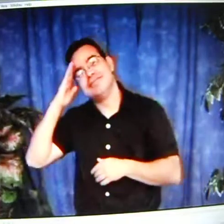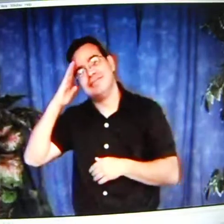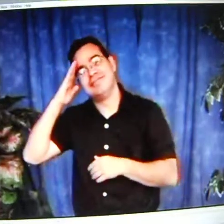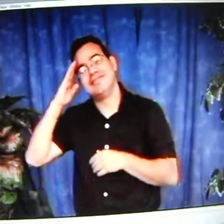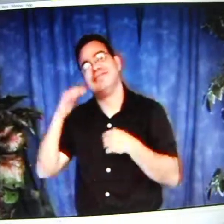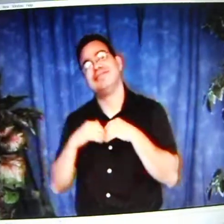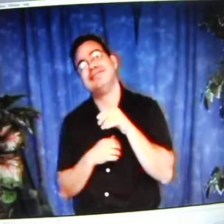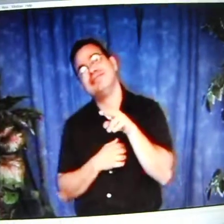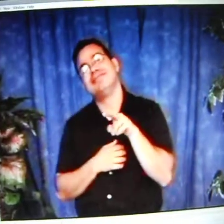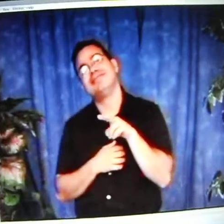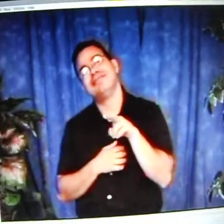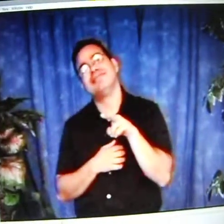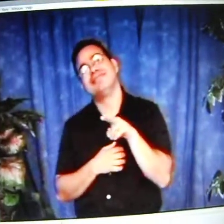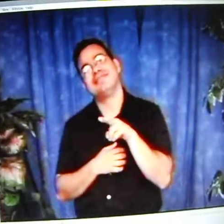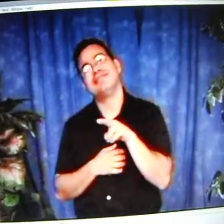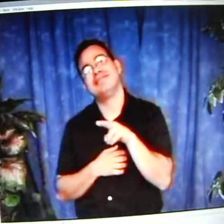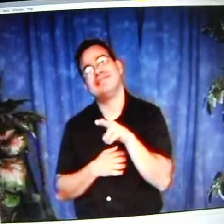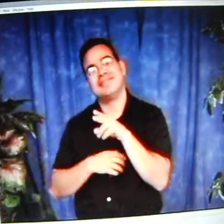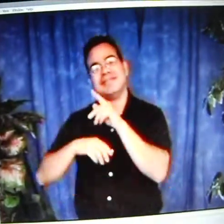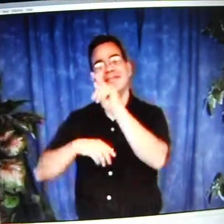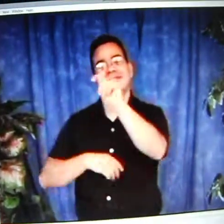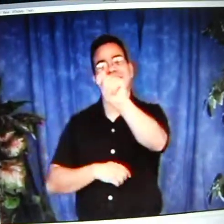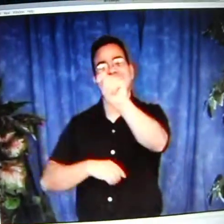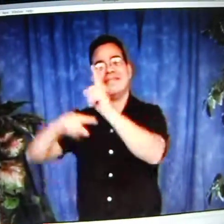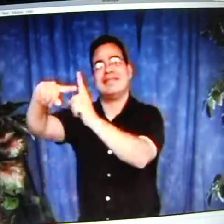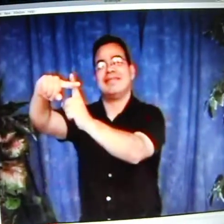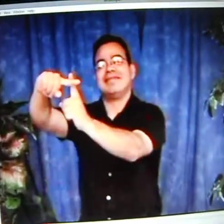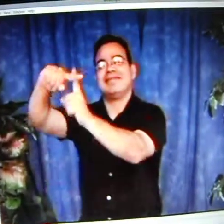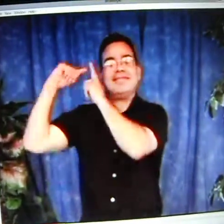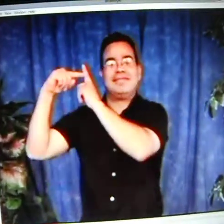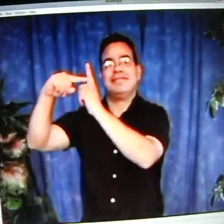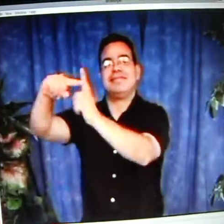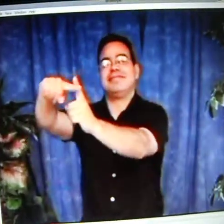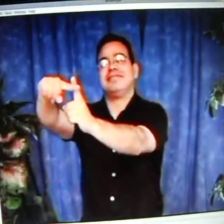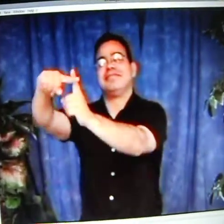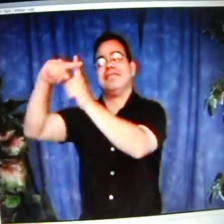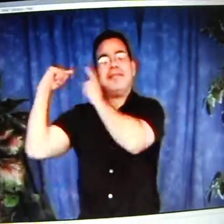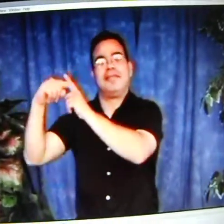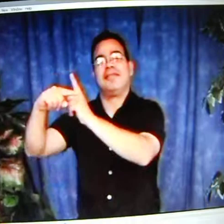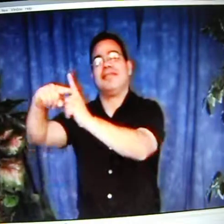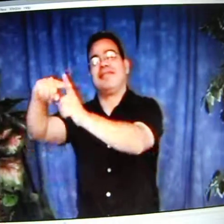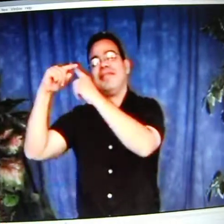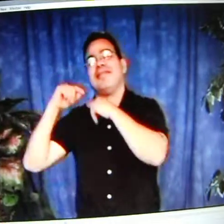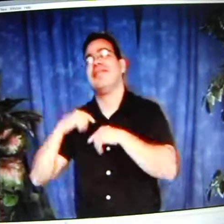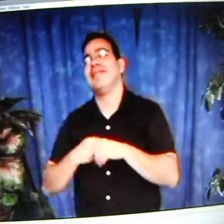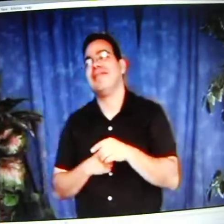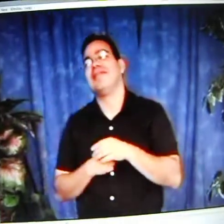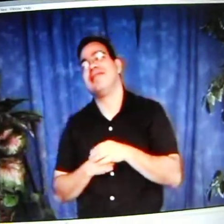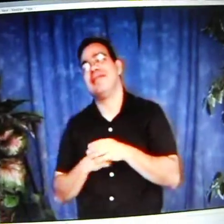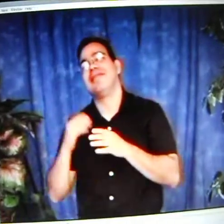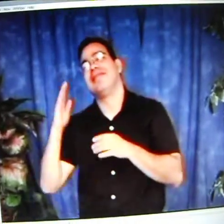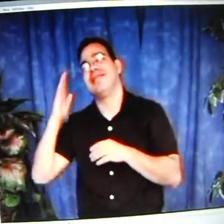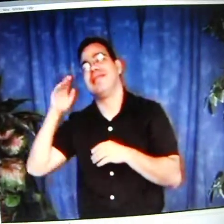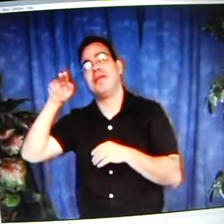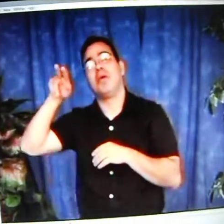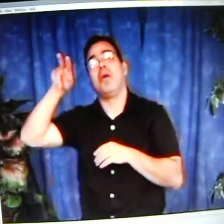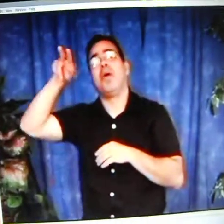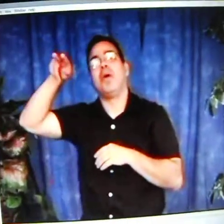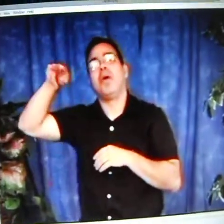And I kind of leaned my head against the window and started to nod off. You know, telephone poles are passing by on each